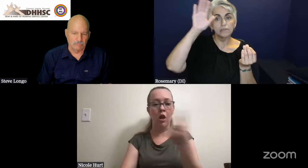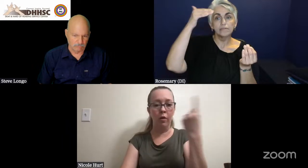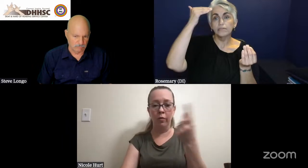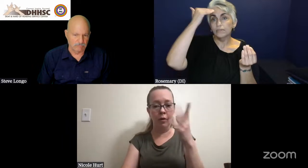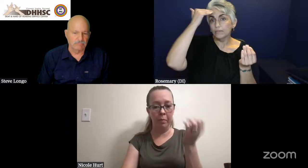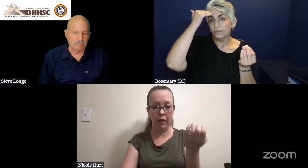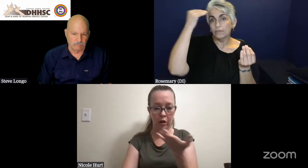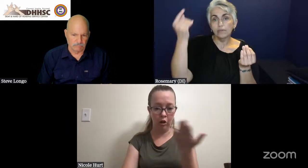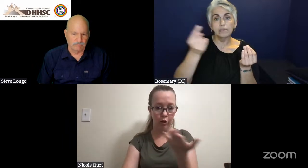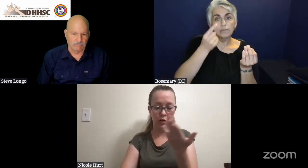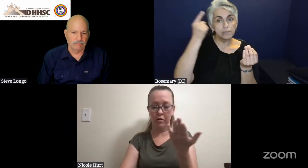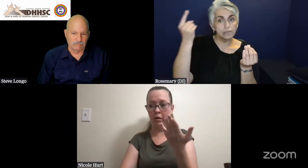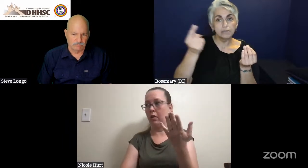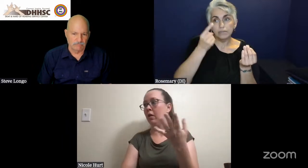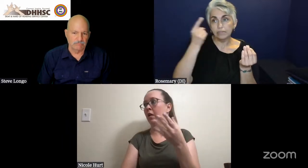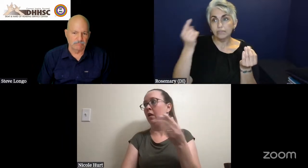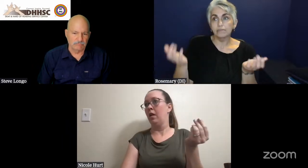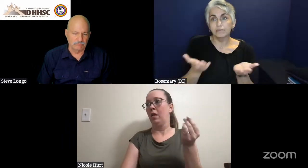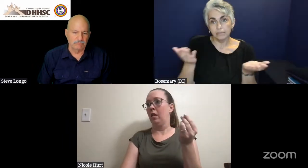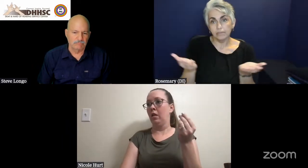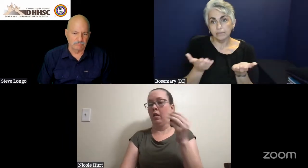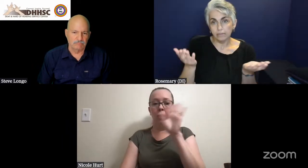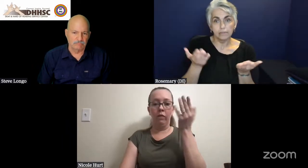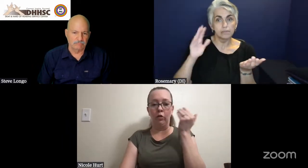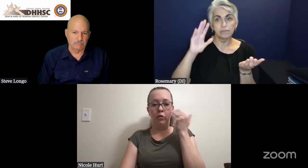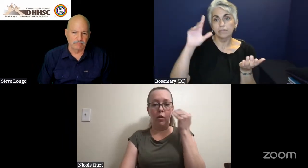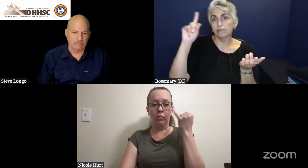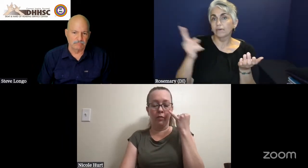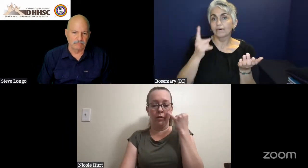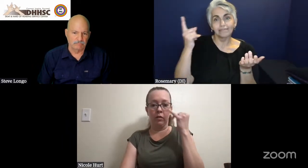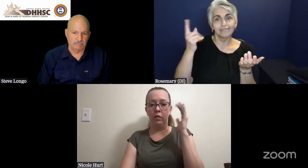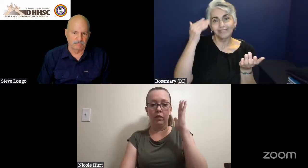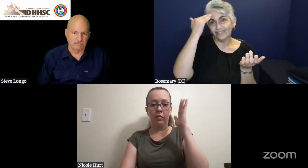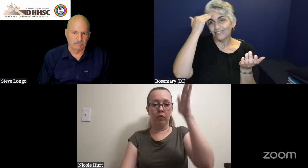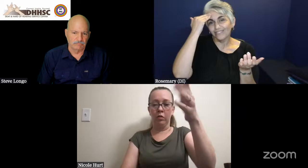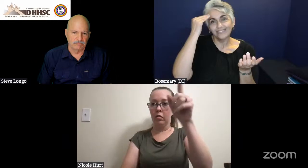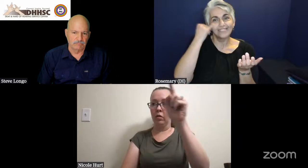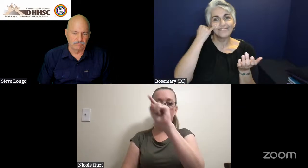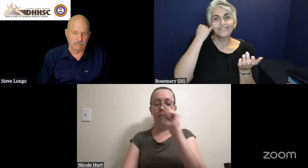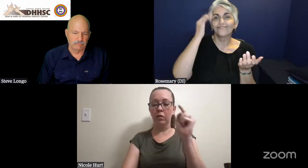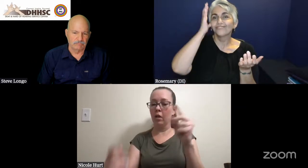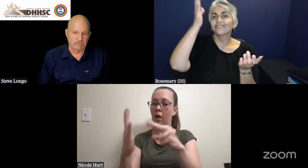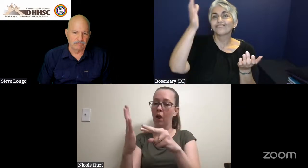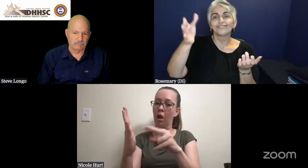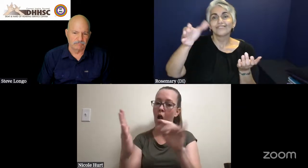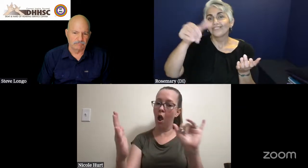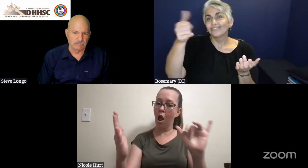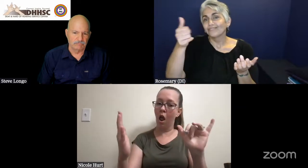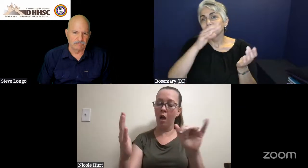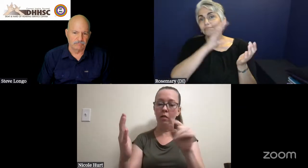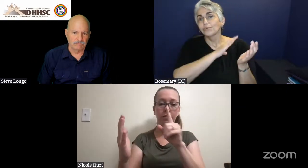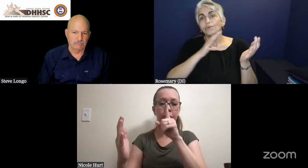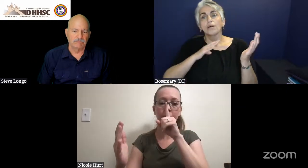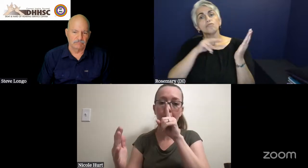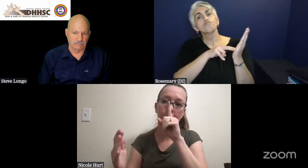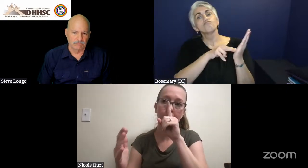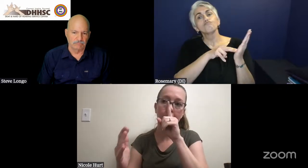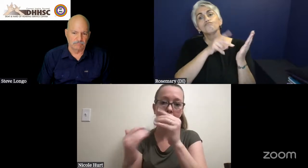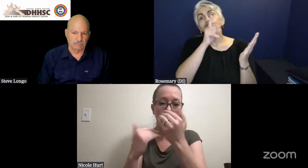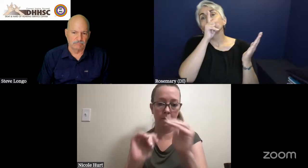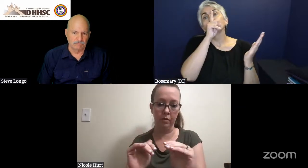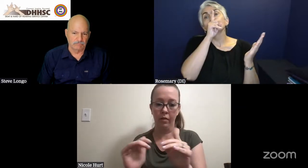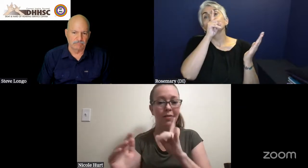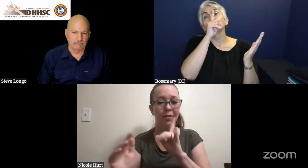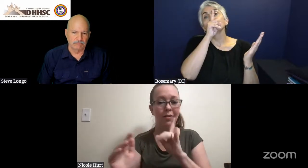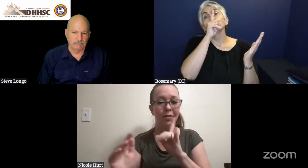We don't know what's going to happen in the future. We won't always be here. And we never know if people in the future